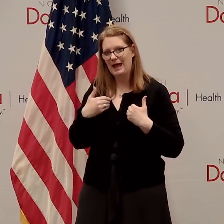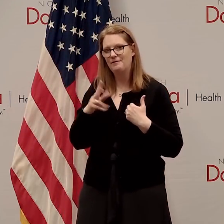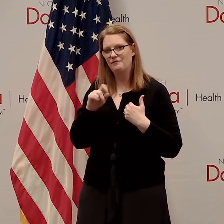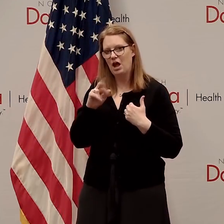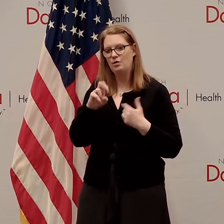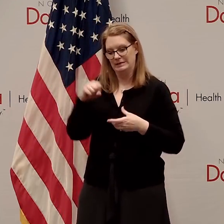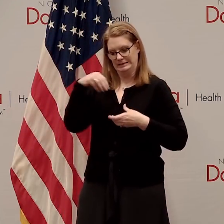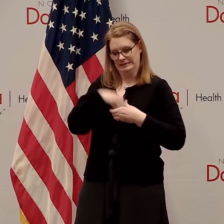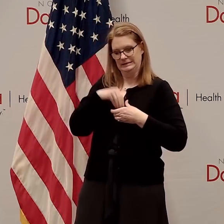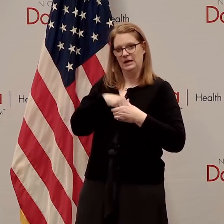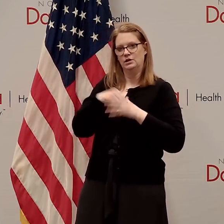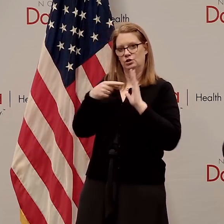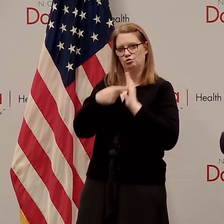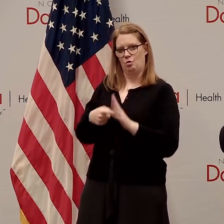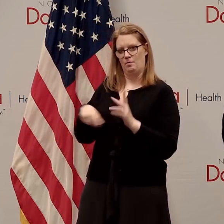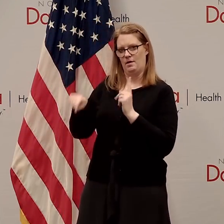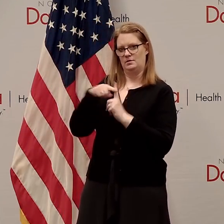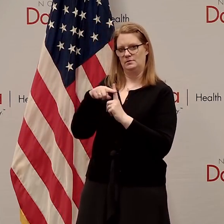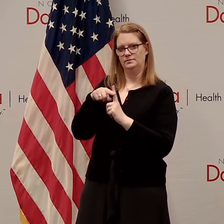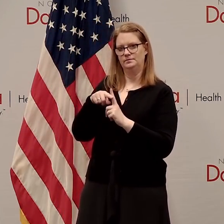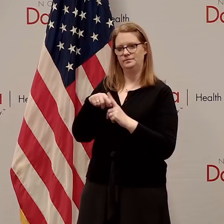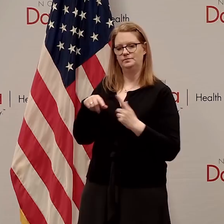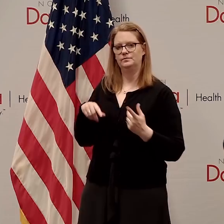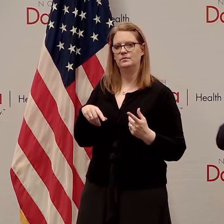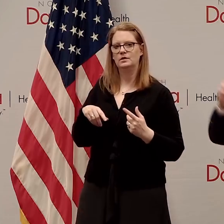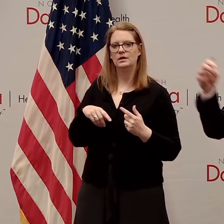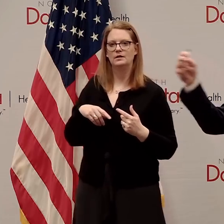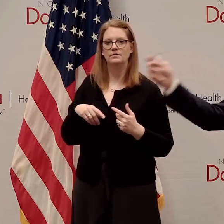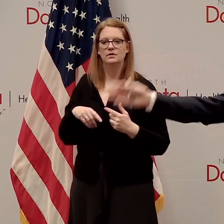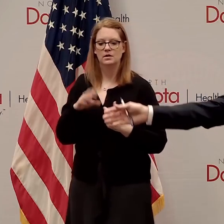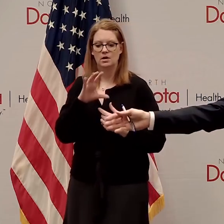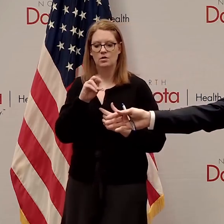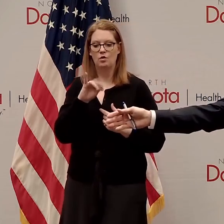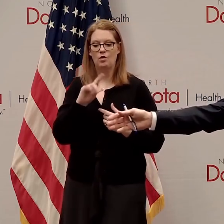a positive right now. If you've had COVID and you